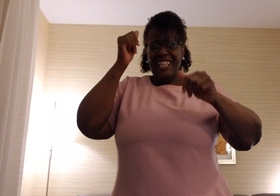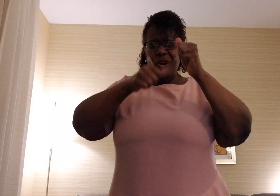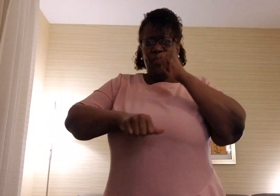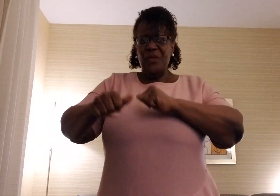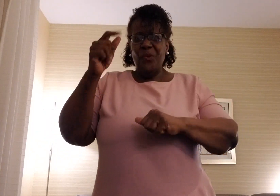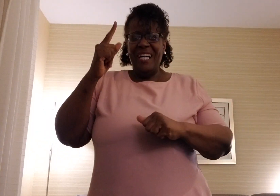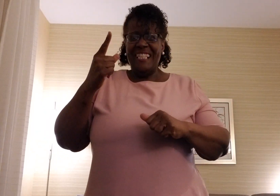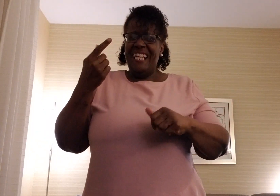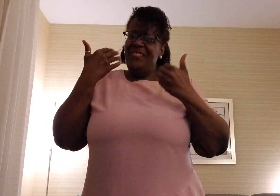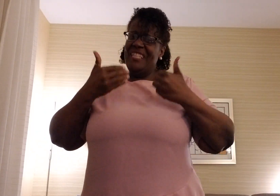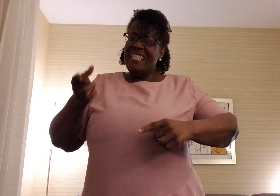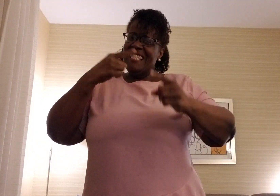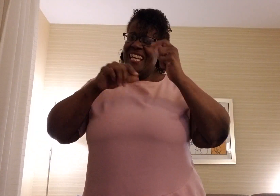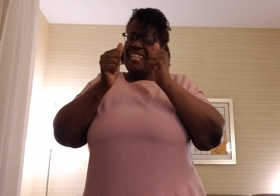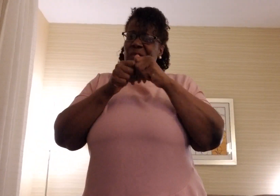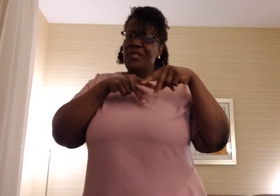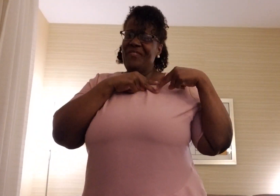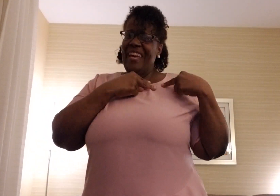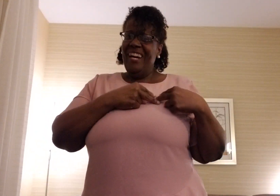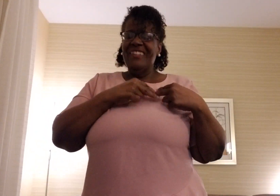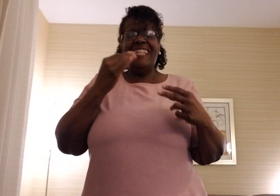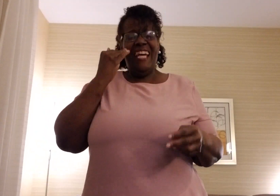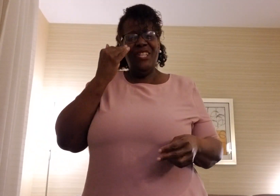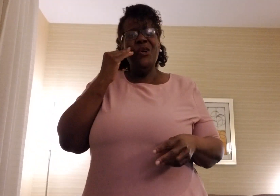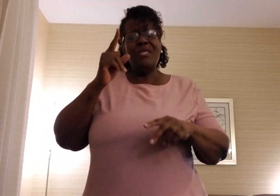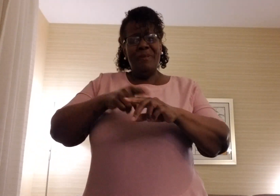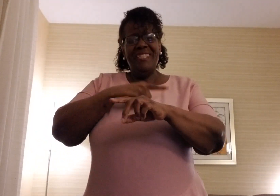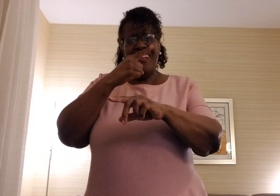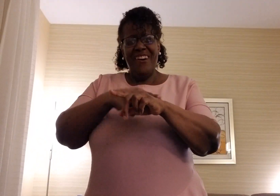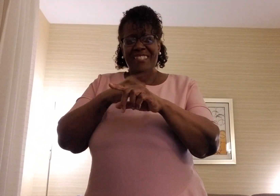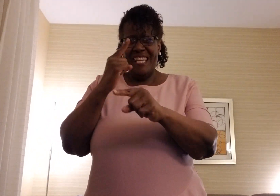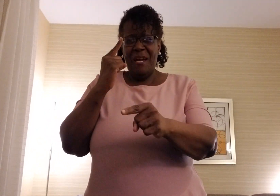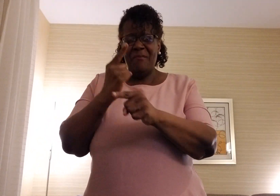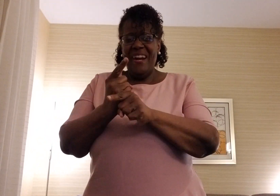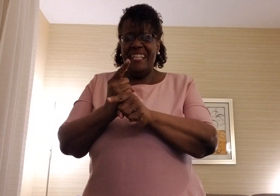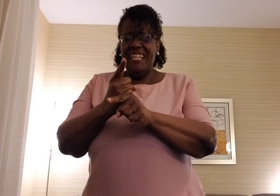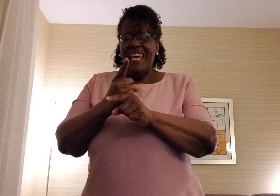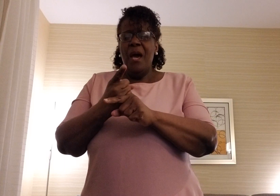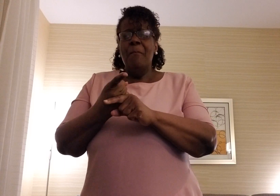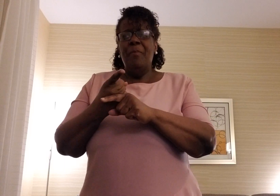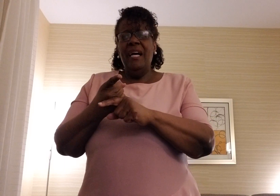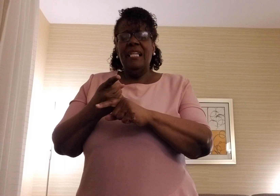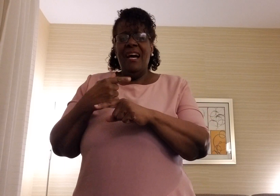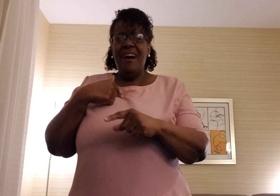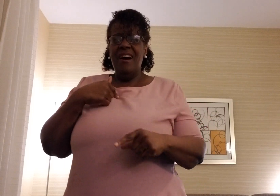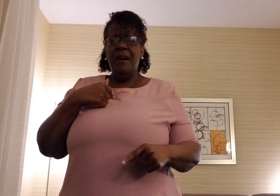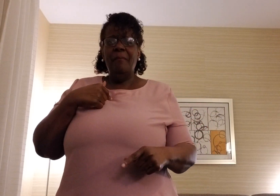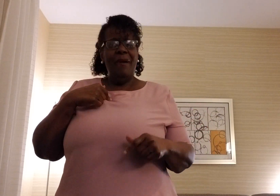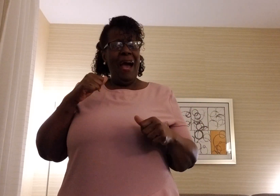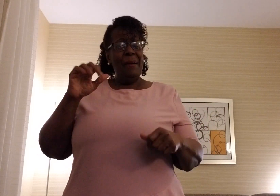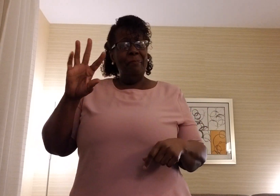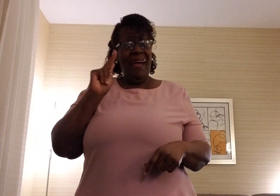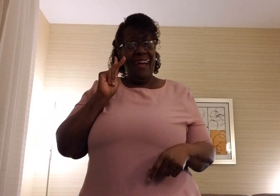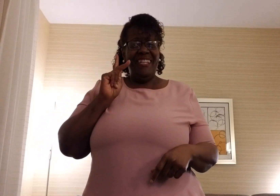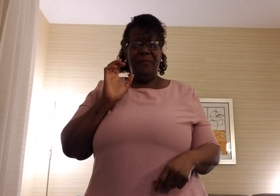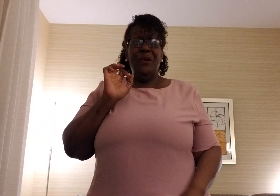Hello everyone, this is Signing with Val, and I know it's been a long time, right? But I'm back,